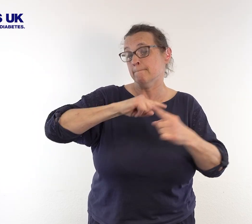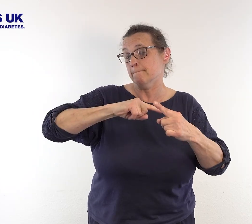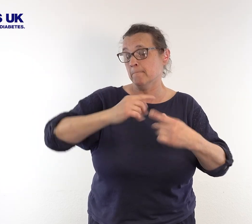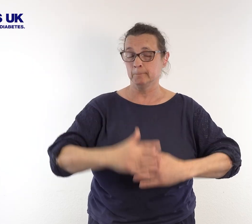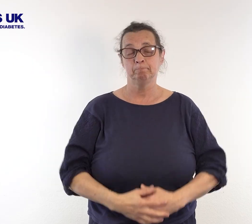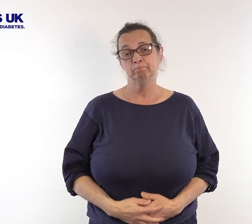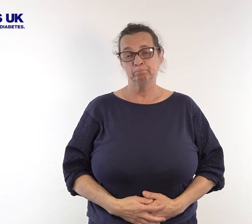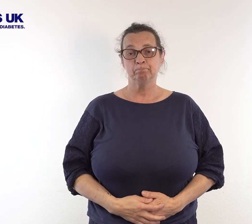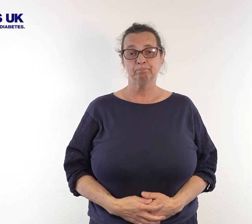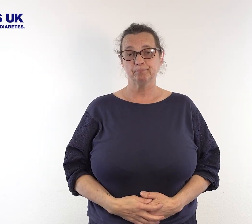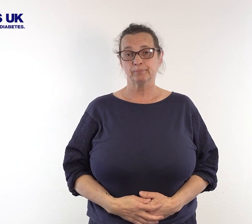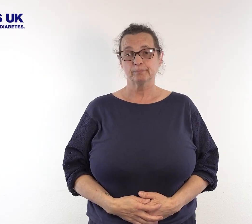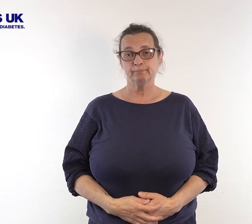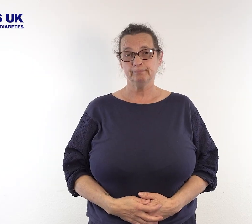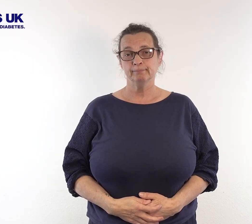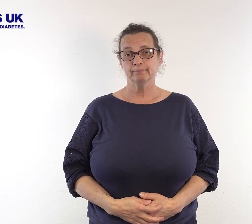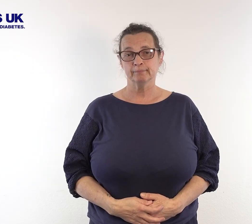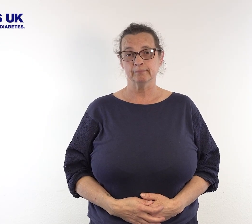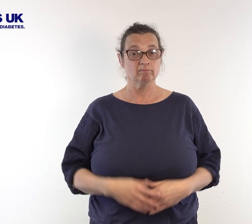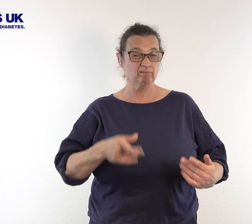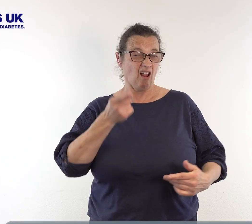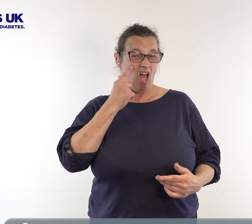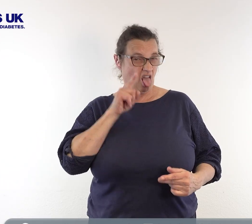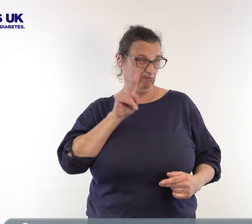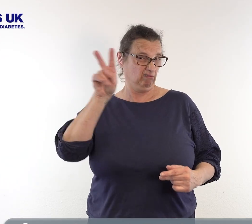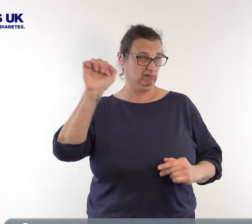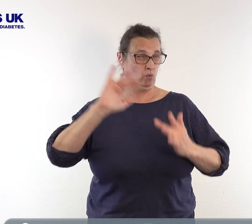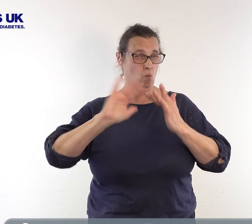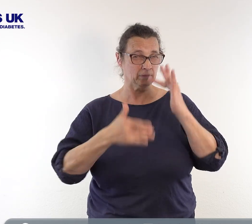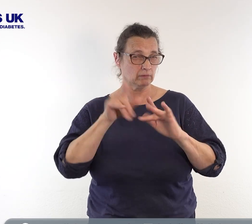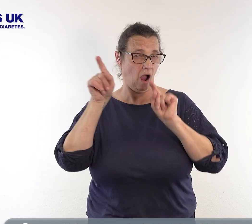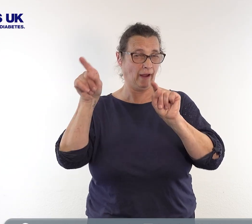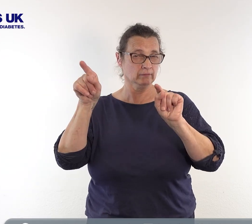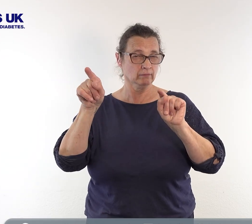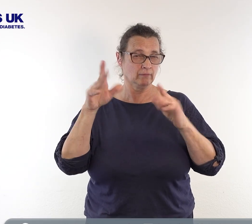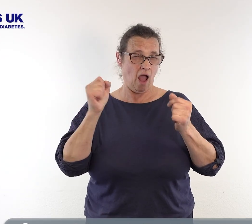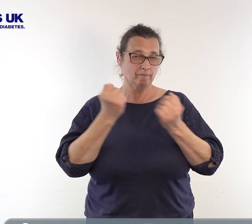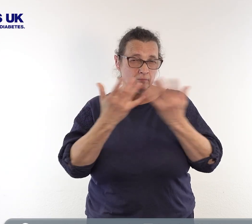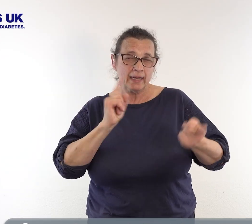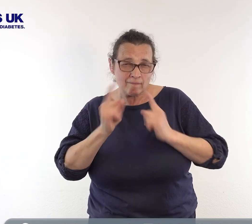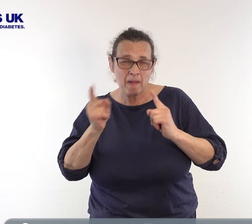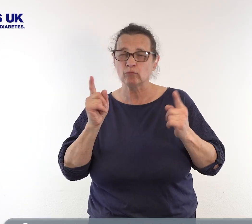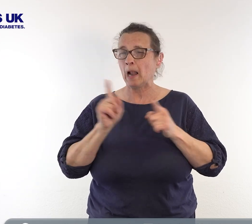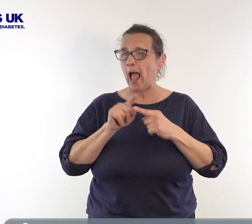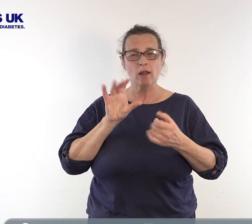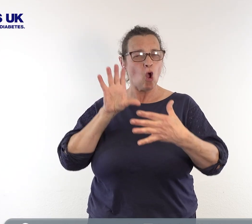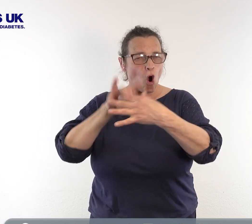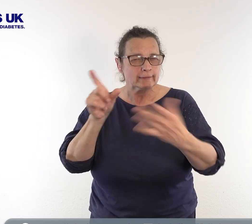support groups in your local area. The specially trained advisors can give you information and practical advice on